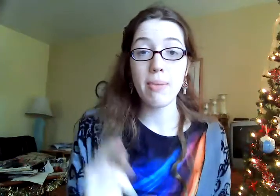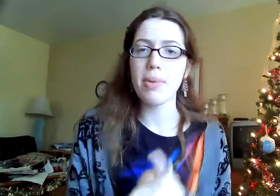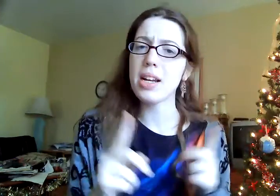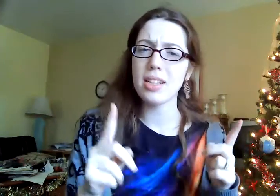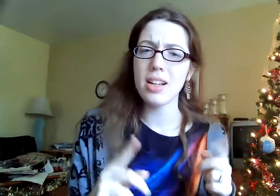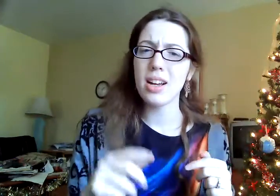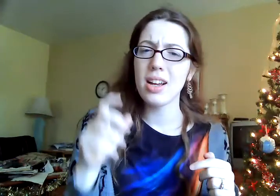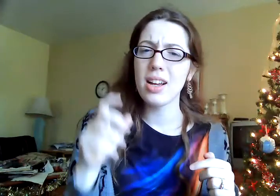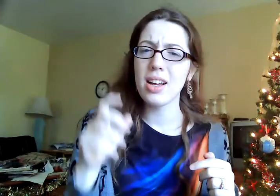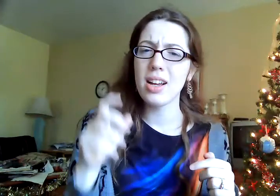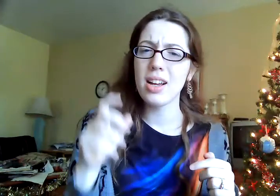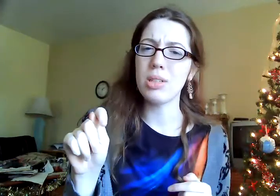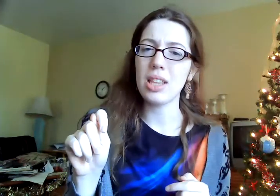but YouTube's a thing.